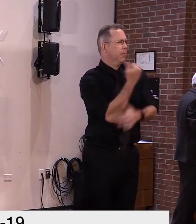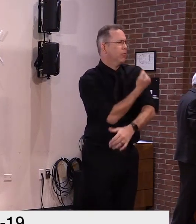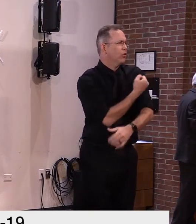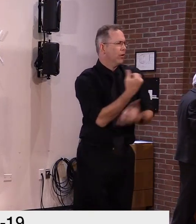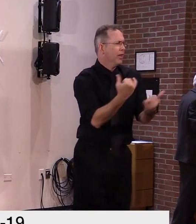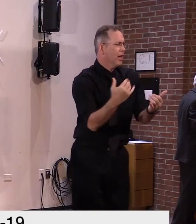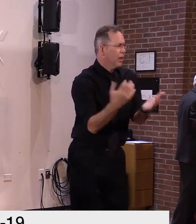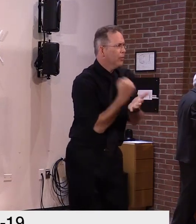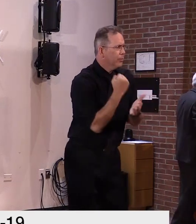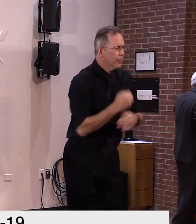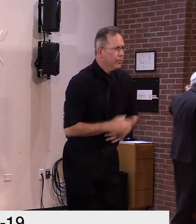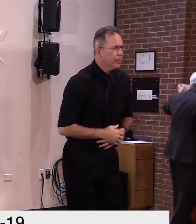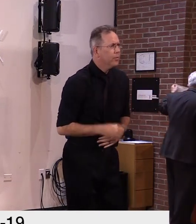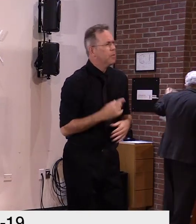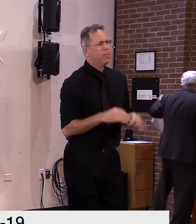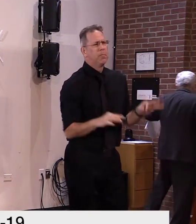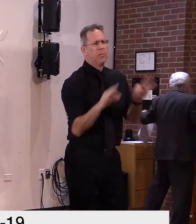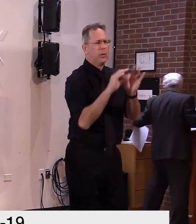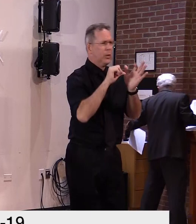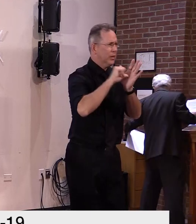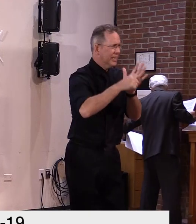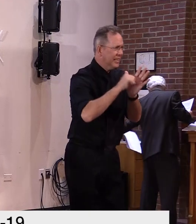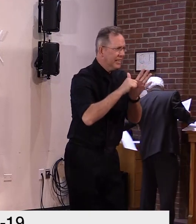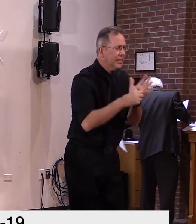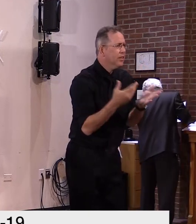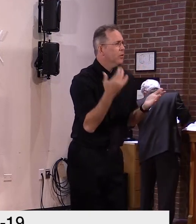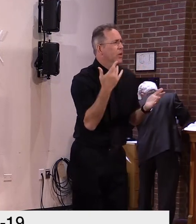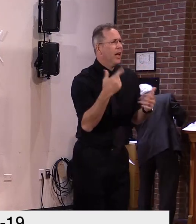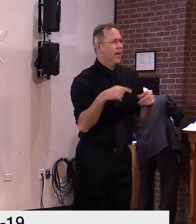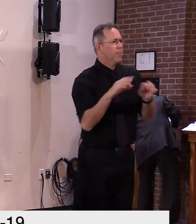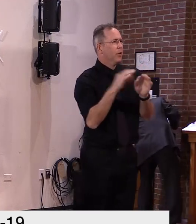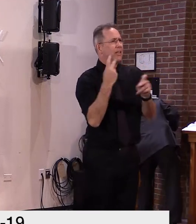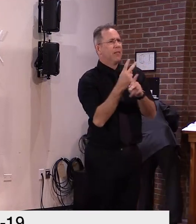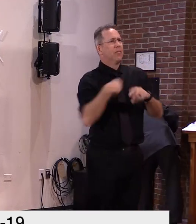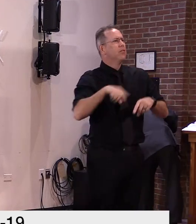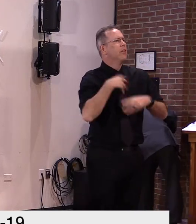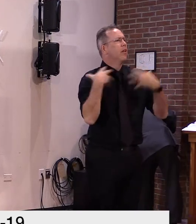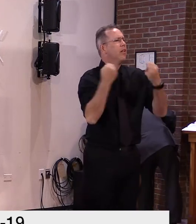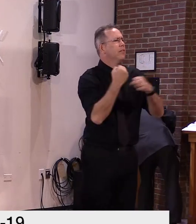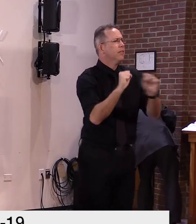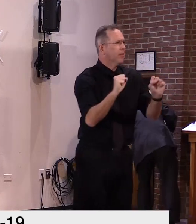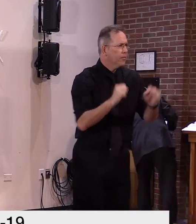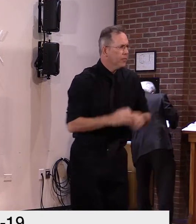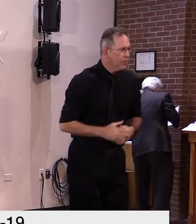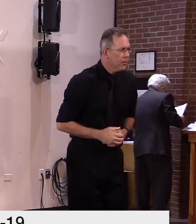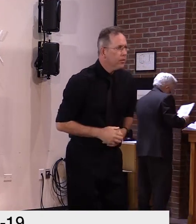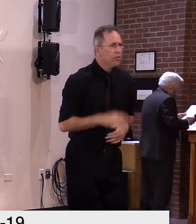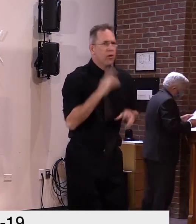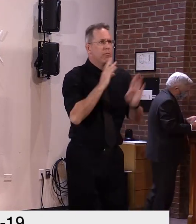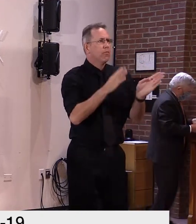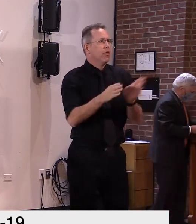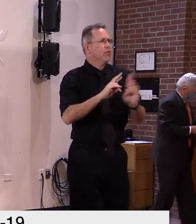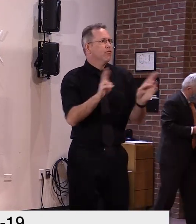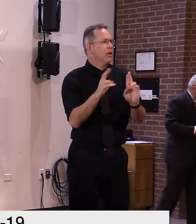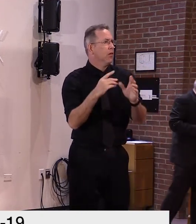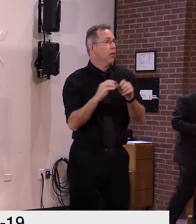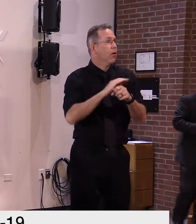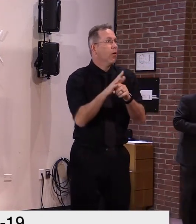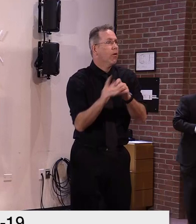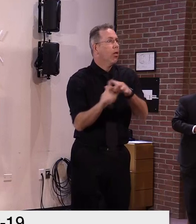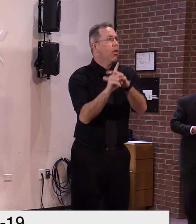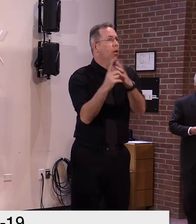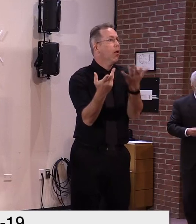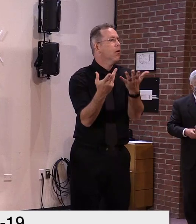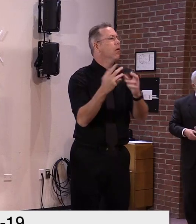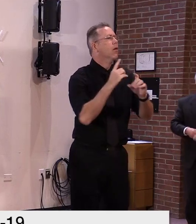keeping the capacity of our healthcare system open in order to care for COVID patients if needed, as well as protect our